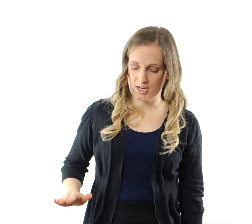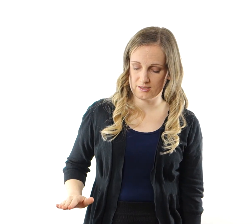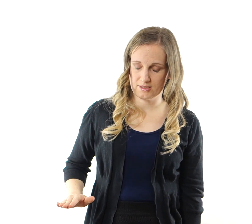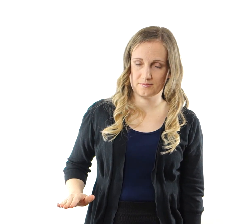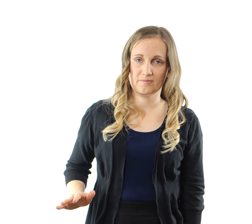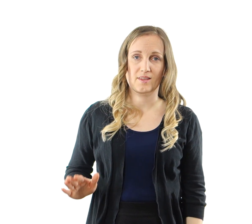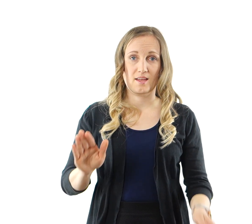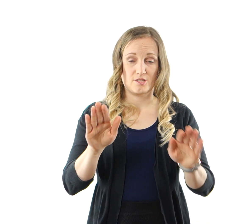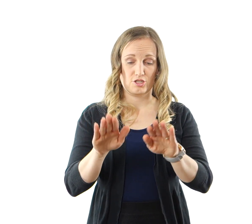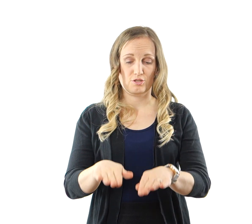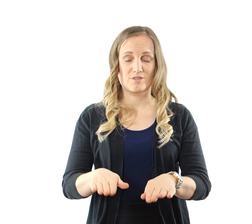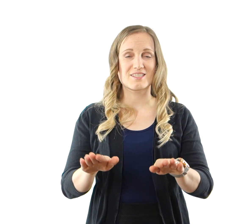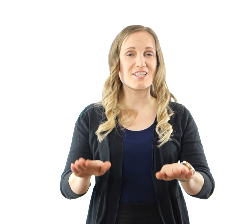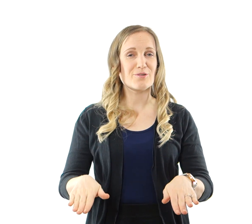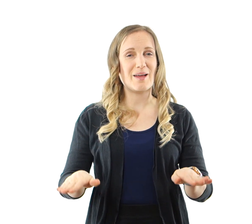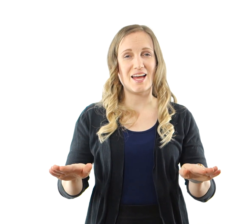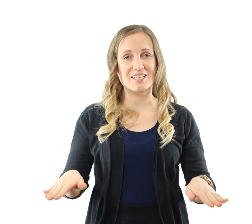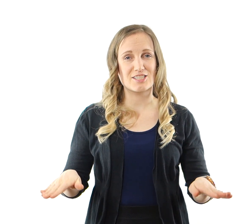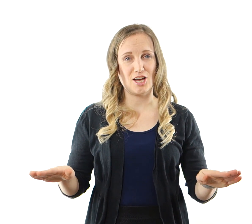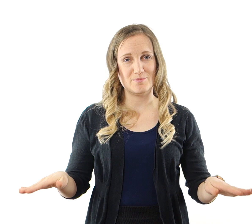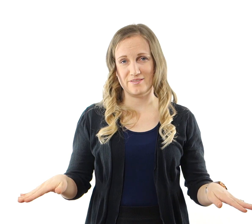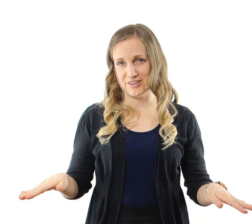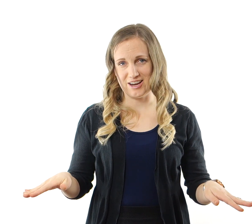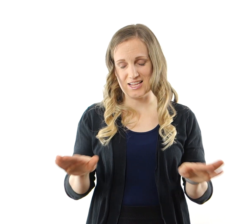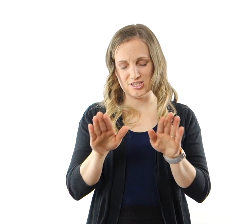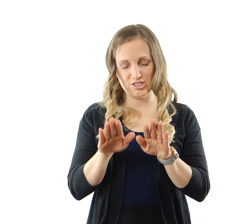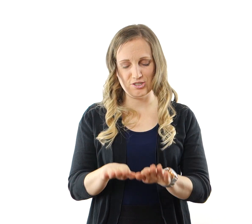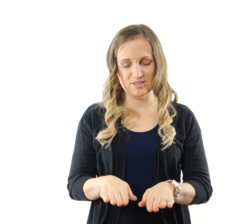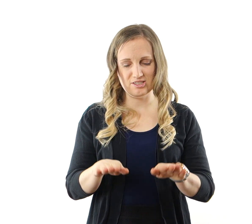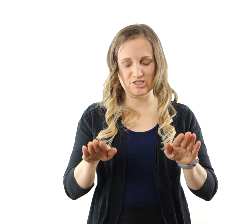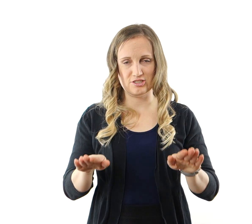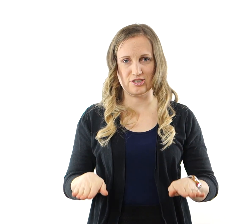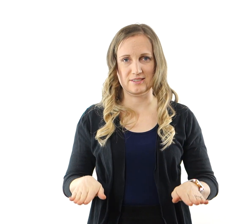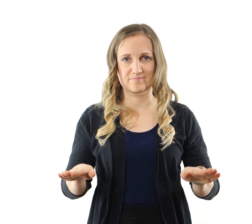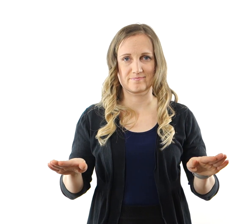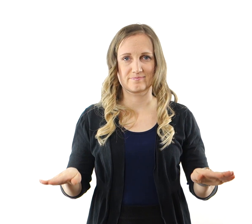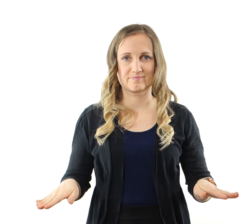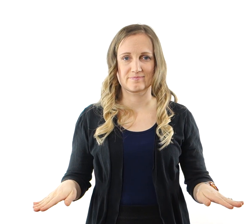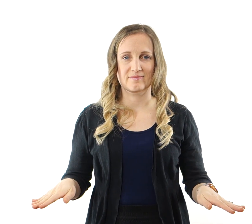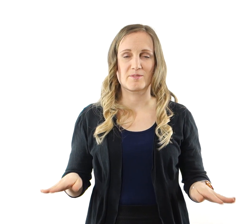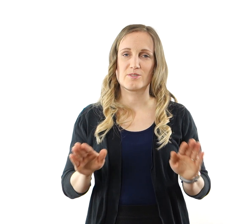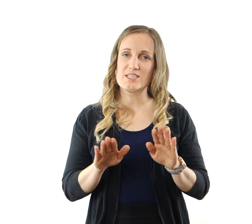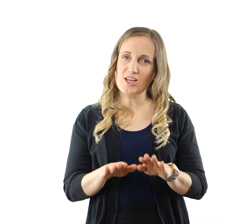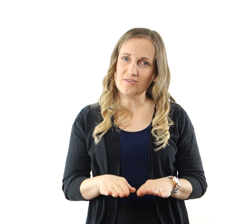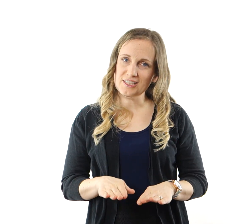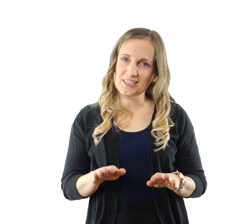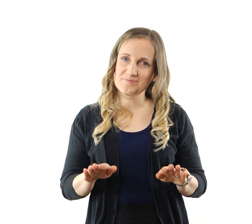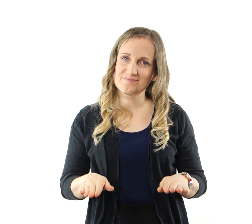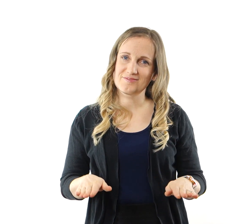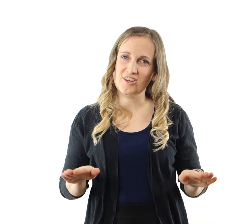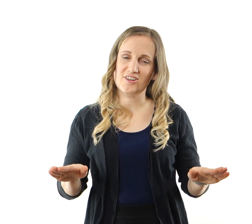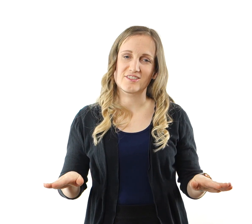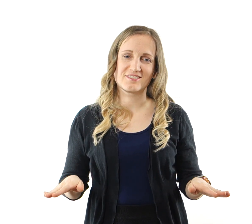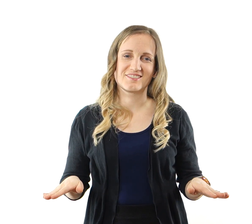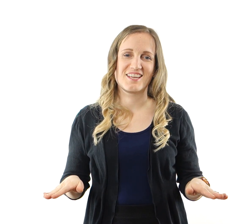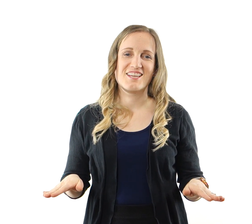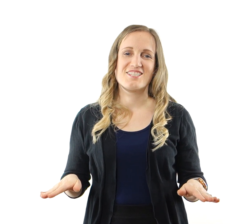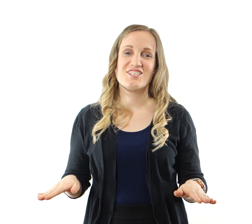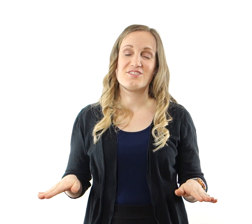child. Children's like you're patting the tops of their heads. So cute little children. We do it softly, not hard.